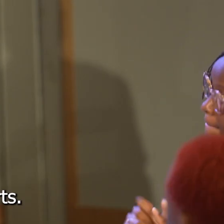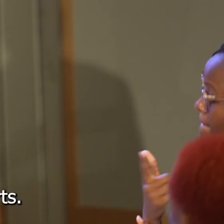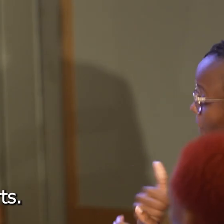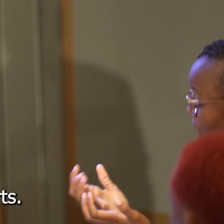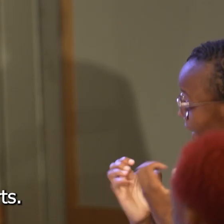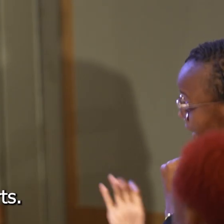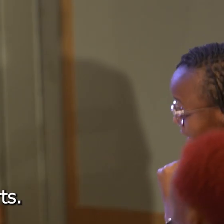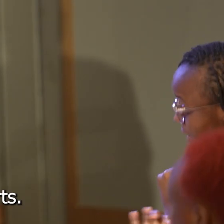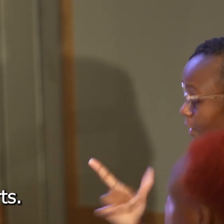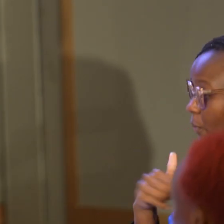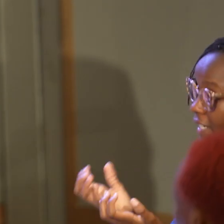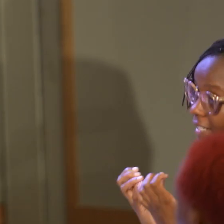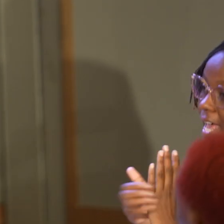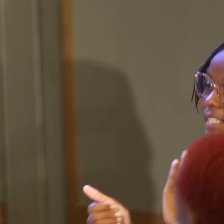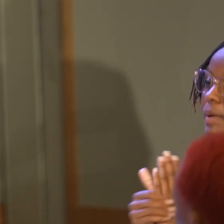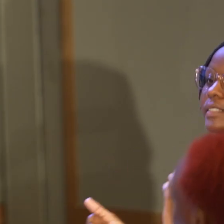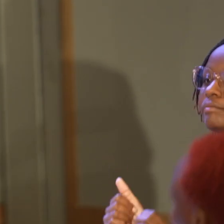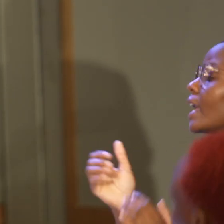need experts. Who are the experts?